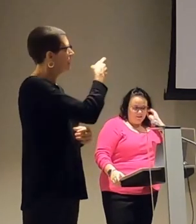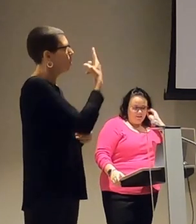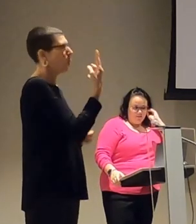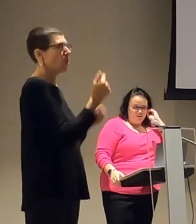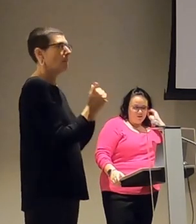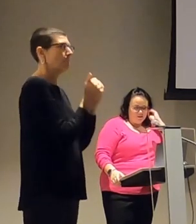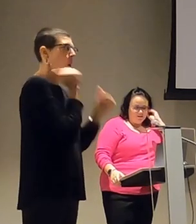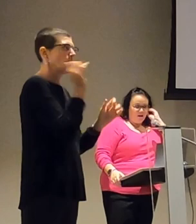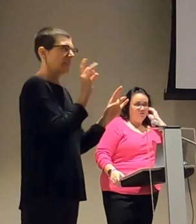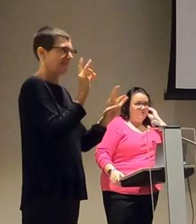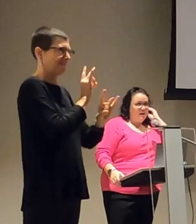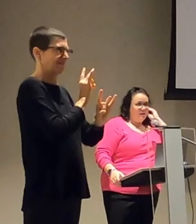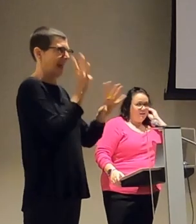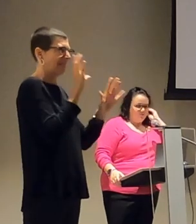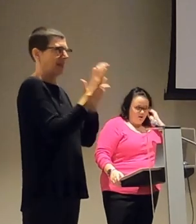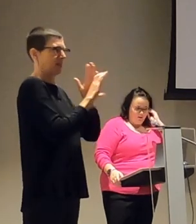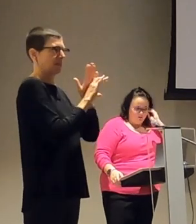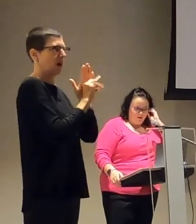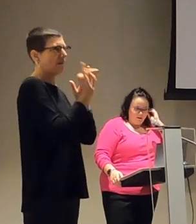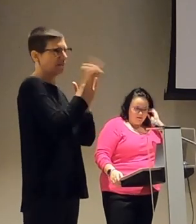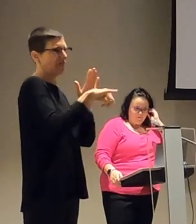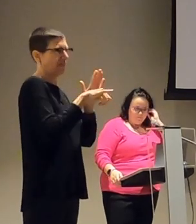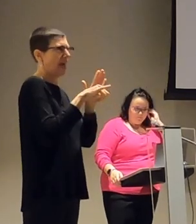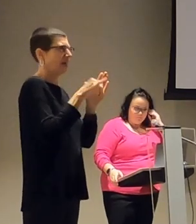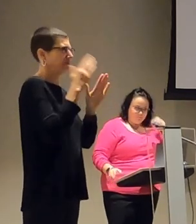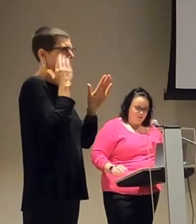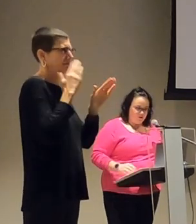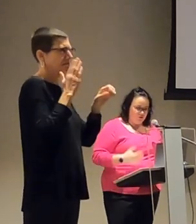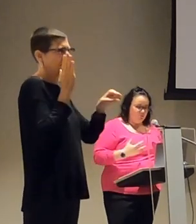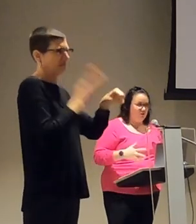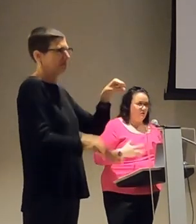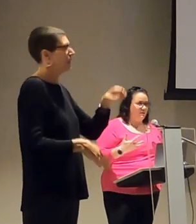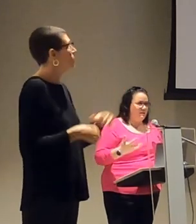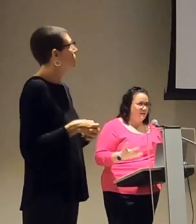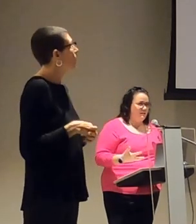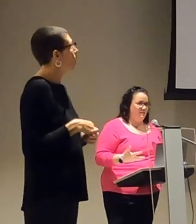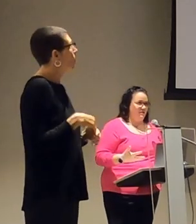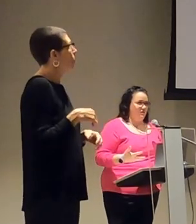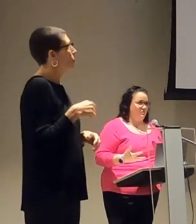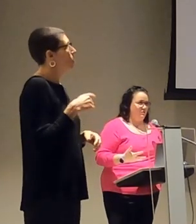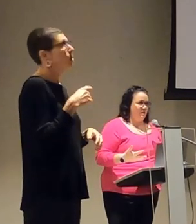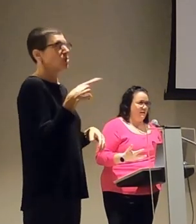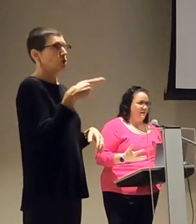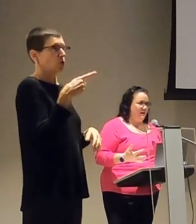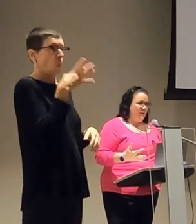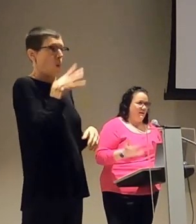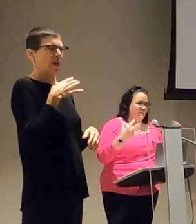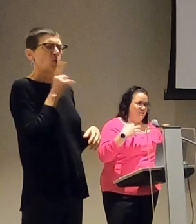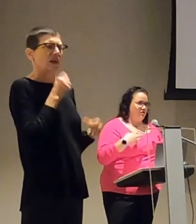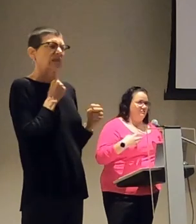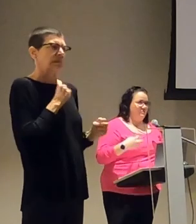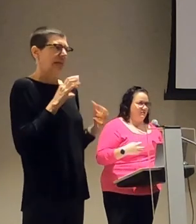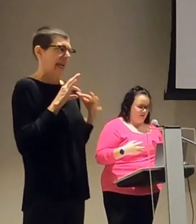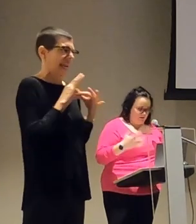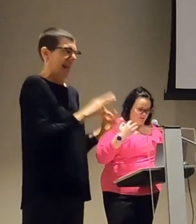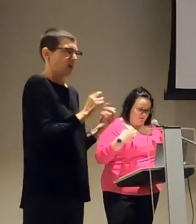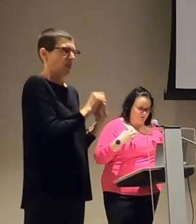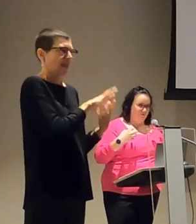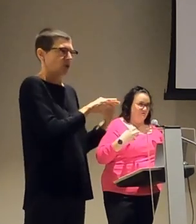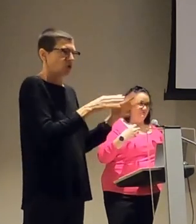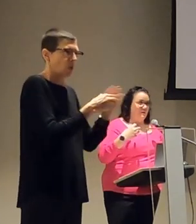most violent images of the beheading of Holofernes. So she was so connected to this story, and I think she